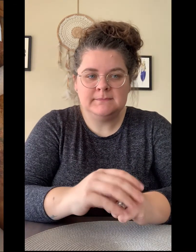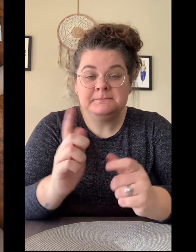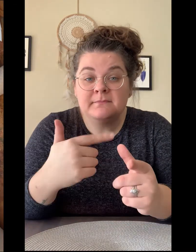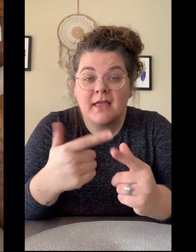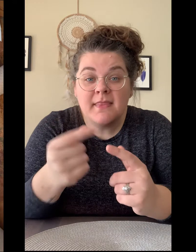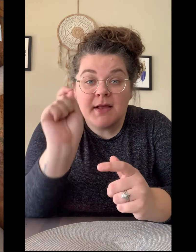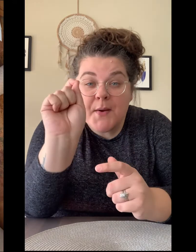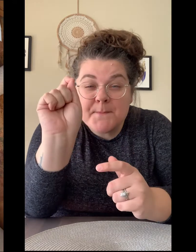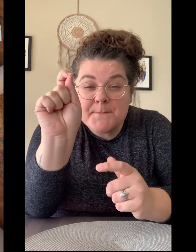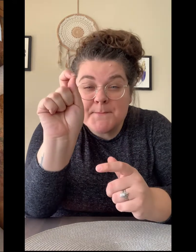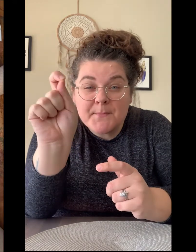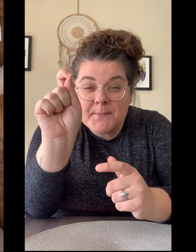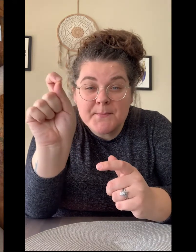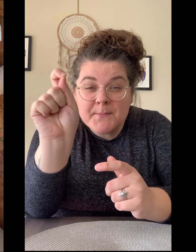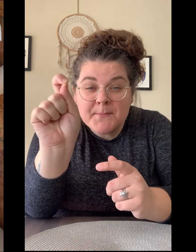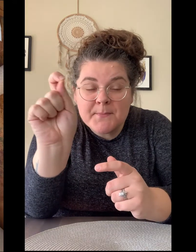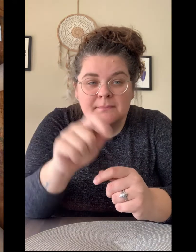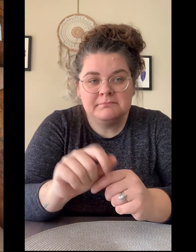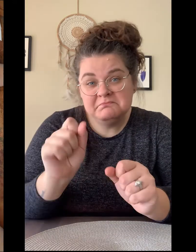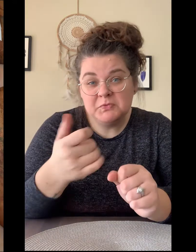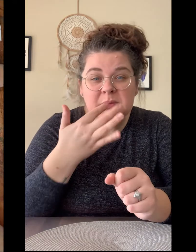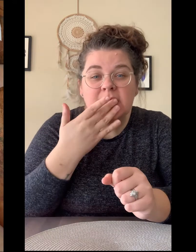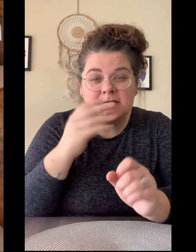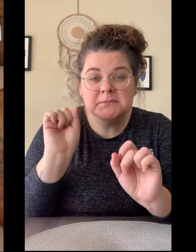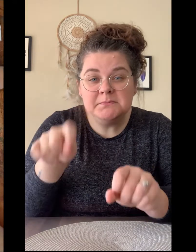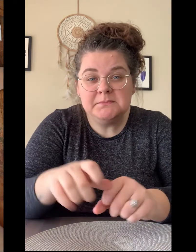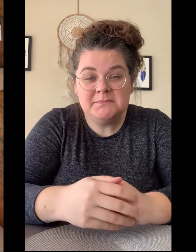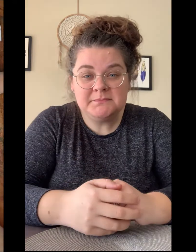And then a smaller circle inside, which you can color in.